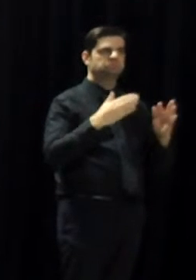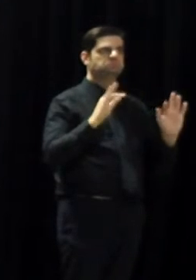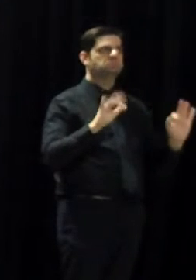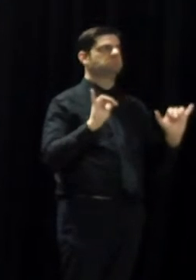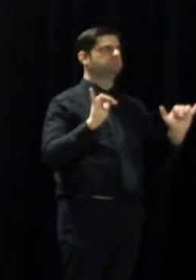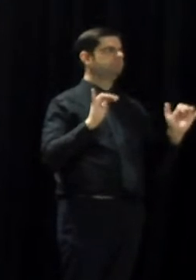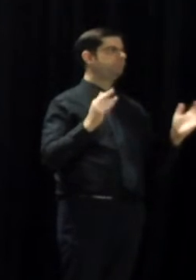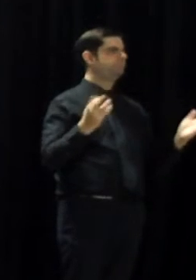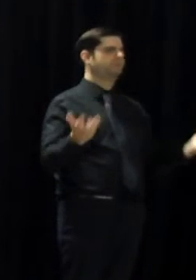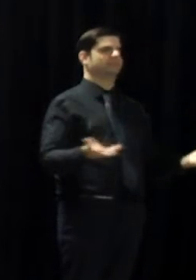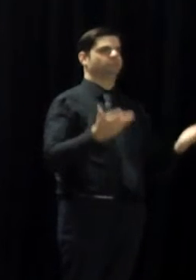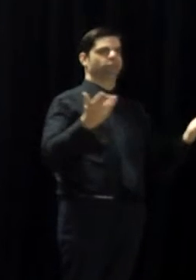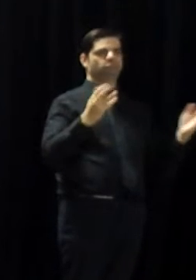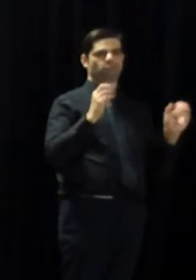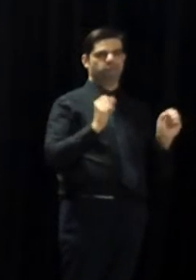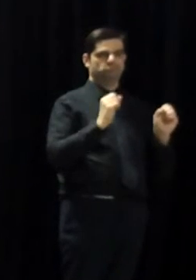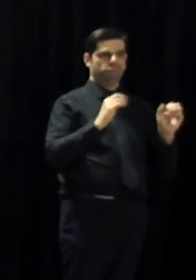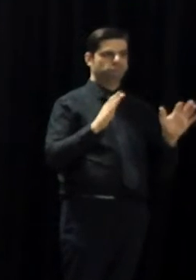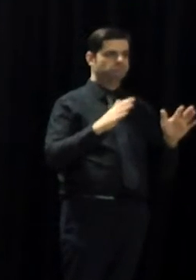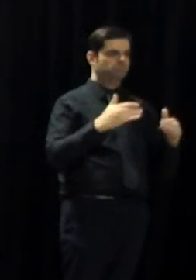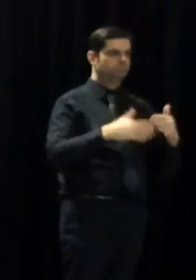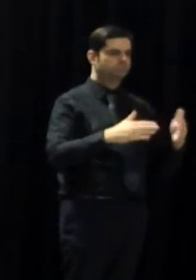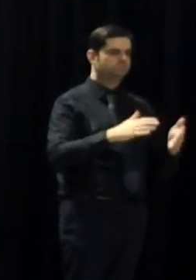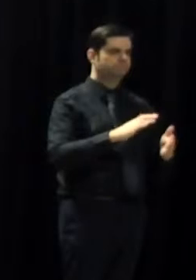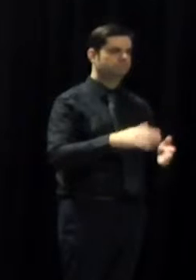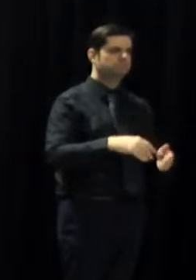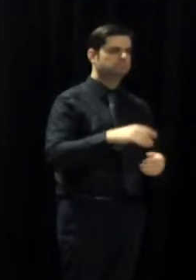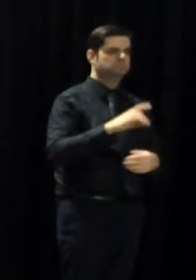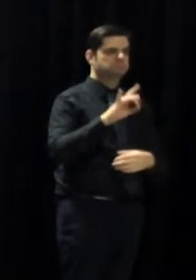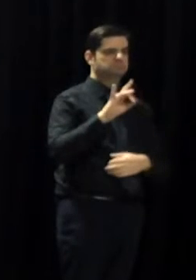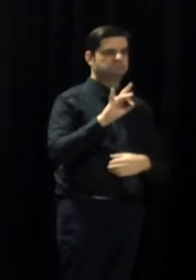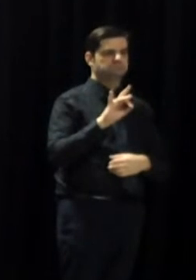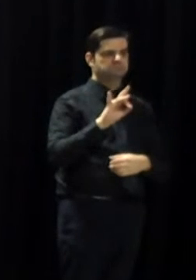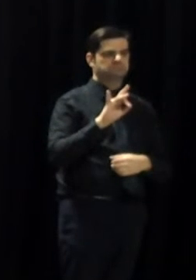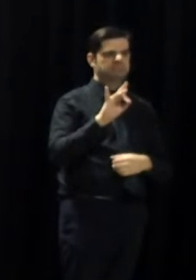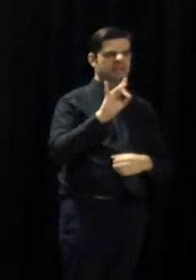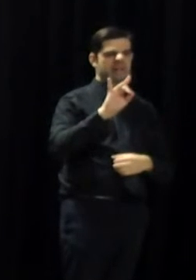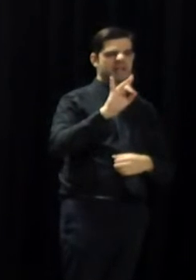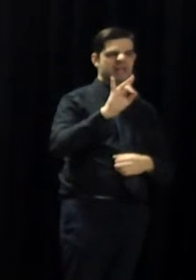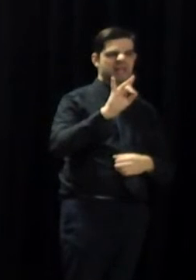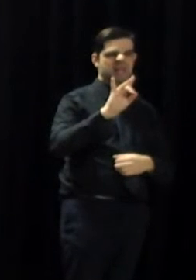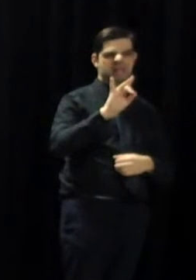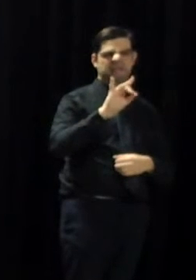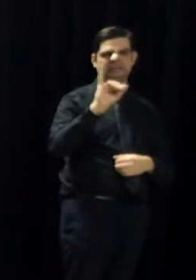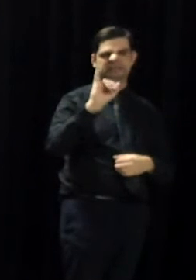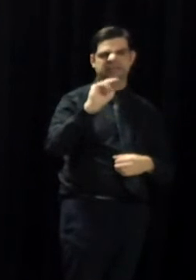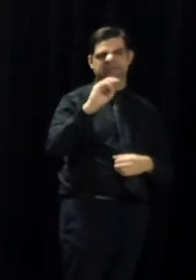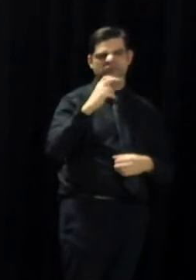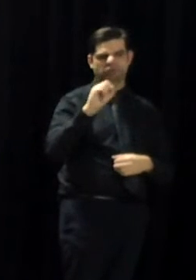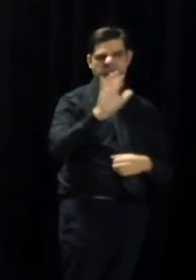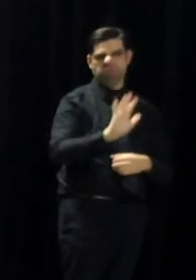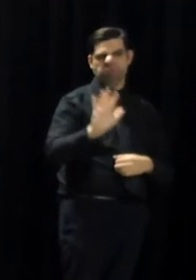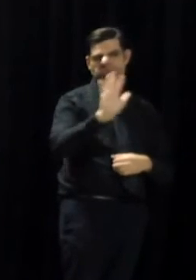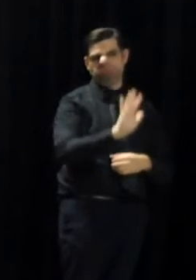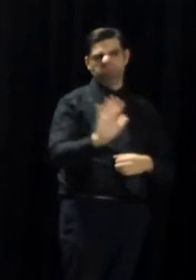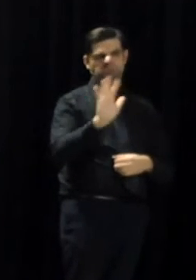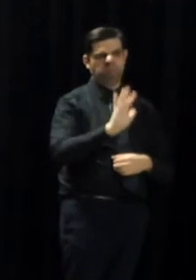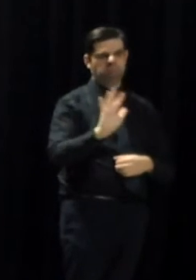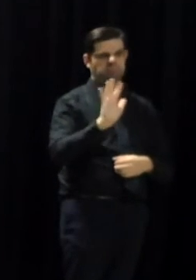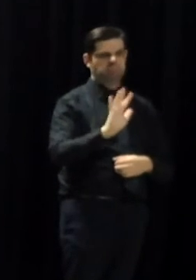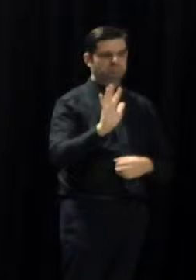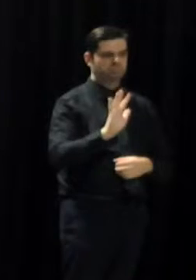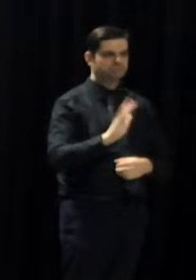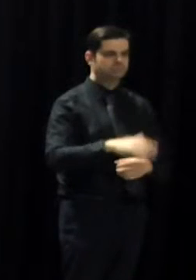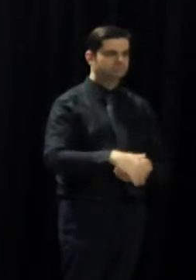6-8 inches in part of our southern towns in the county. So that's always a work in progress when you get